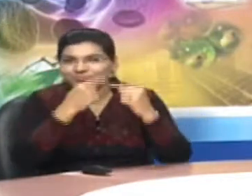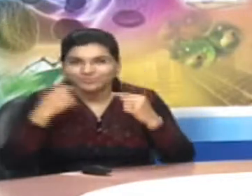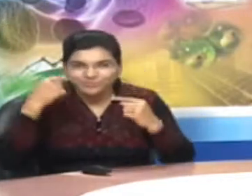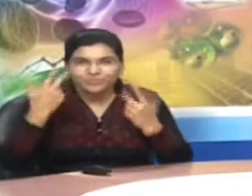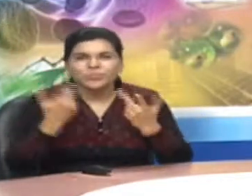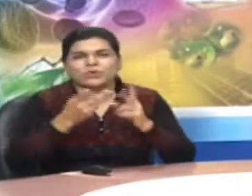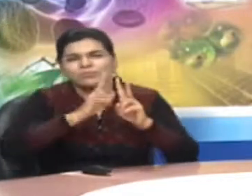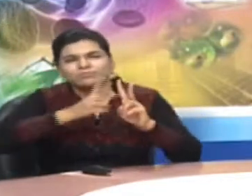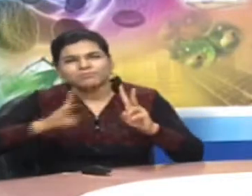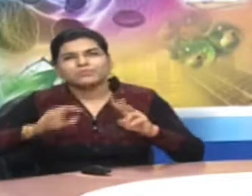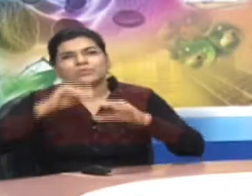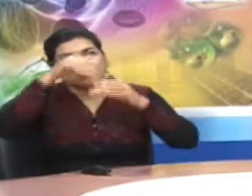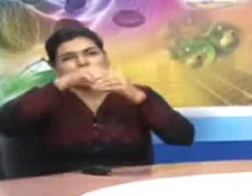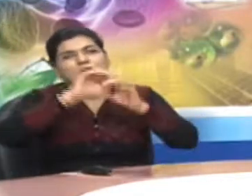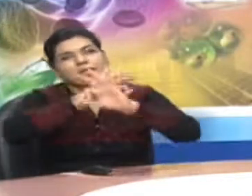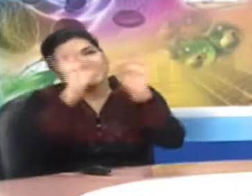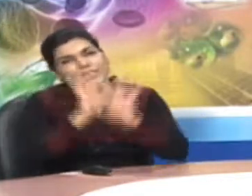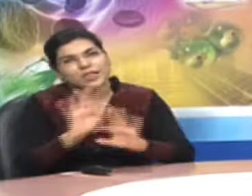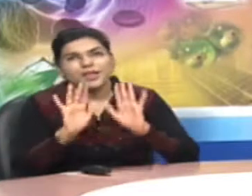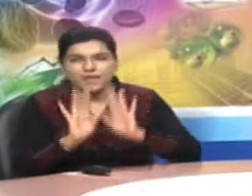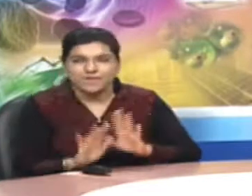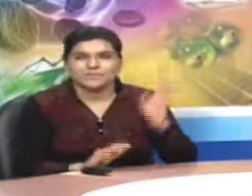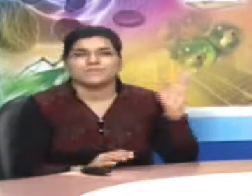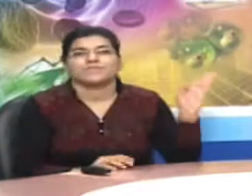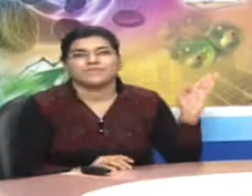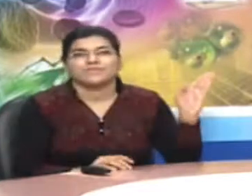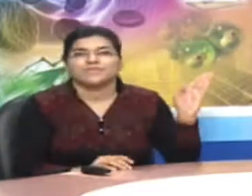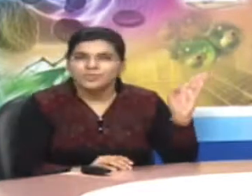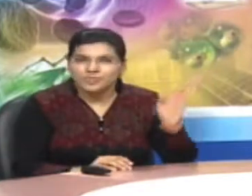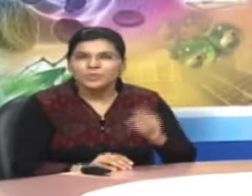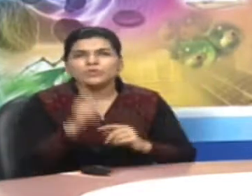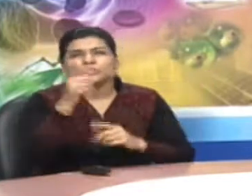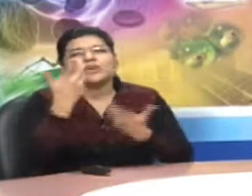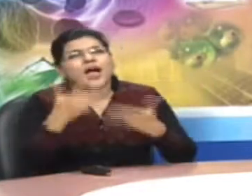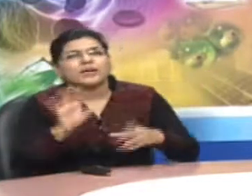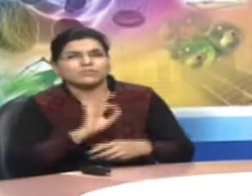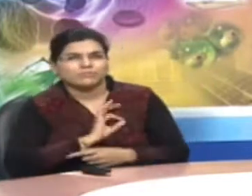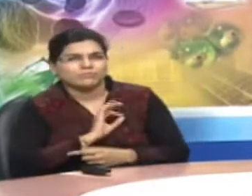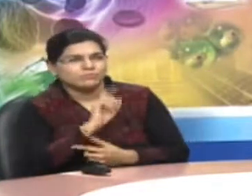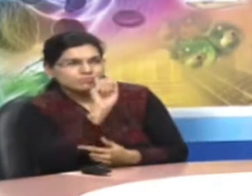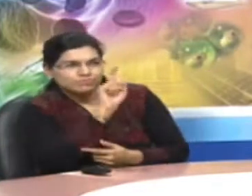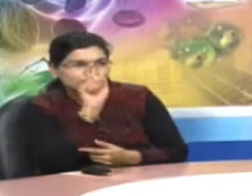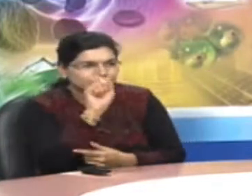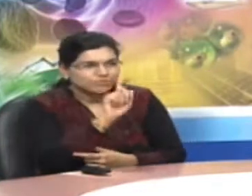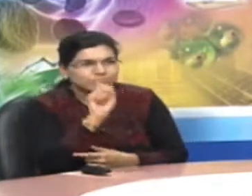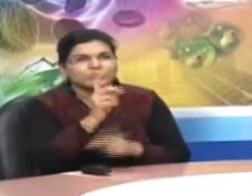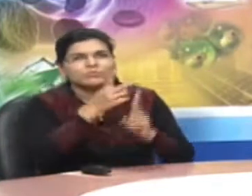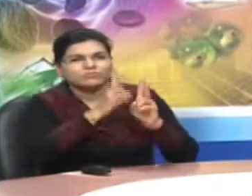oval shape, rectangular, square, cloud, moon, sun, triangle,